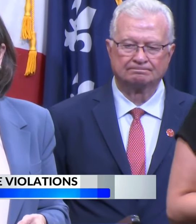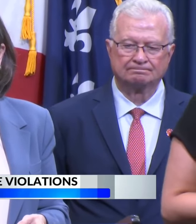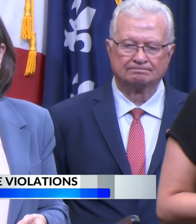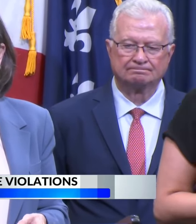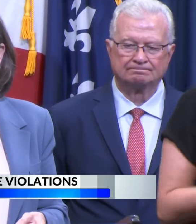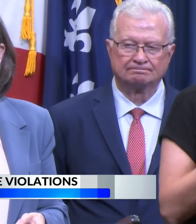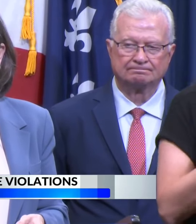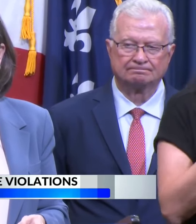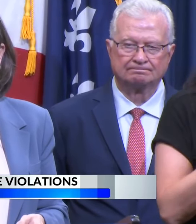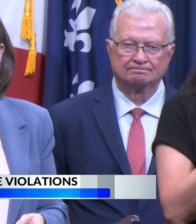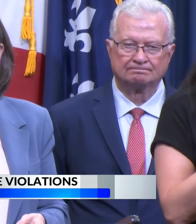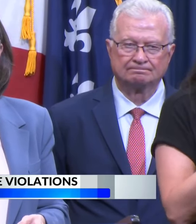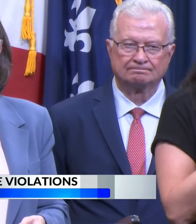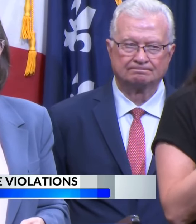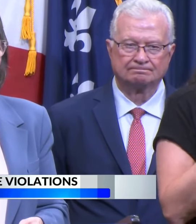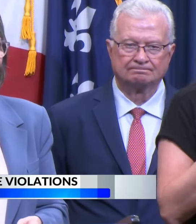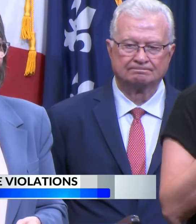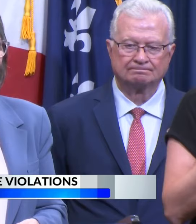Anything else?